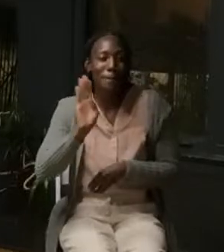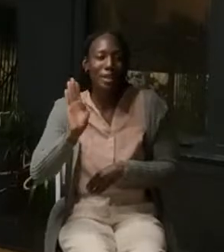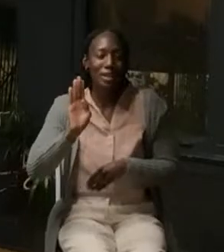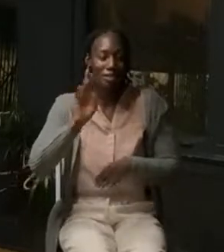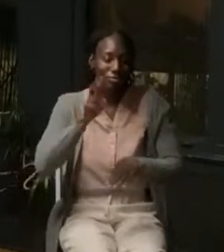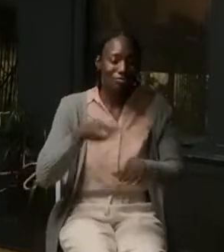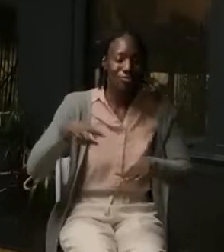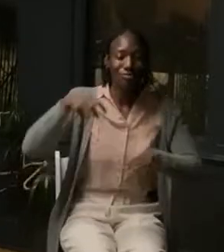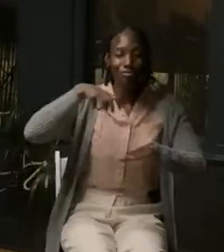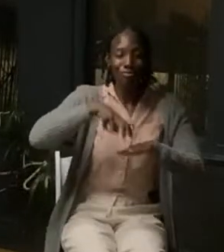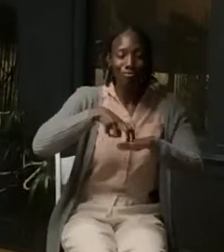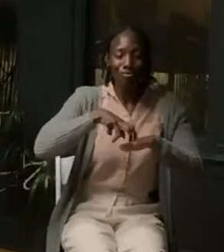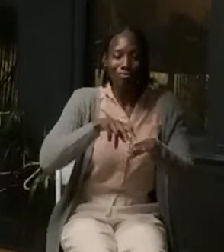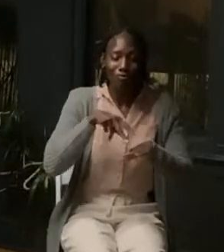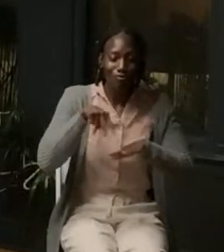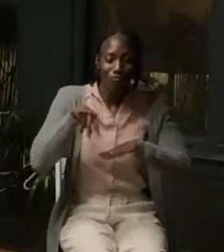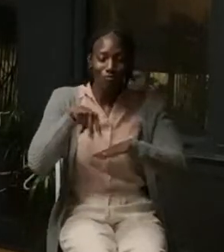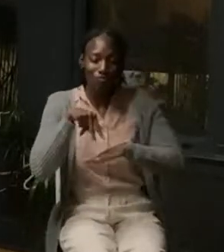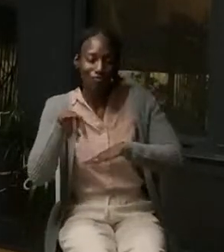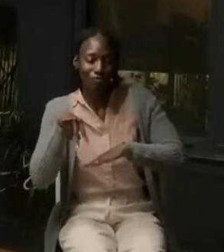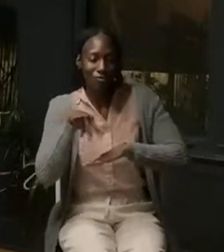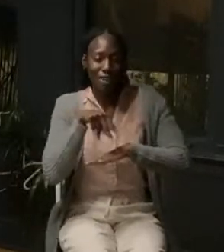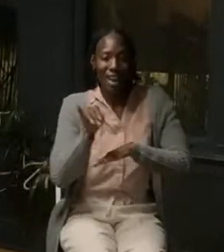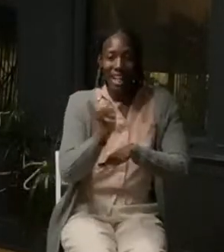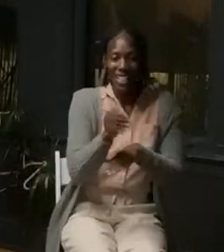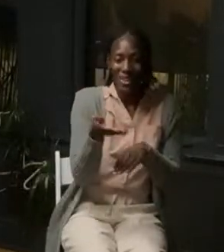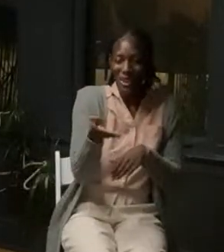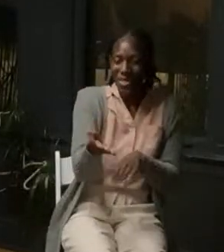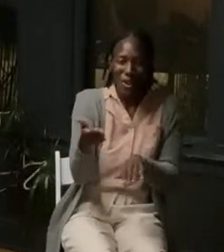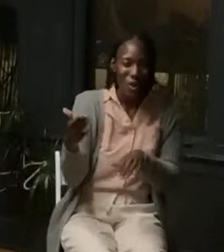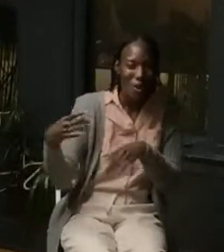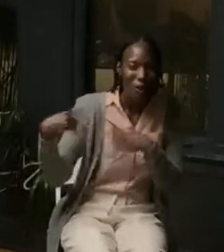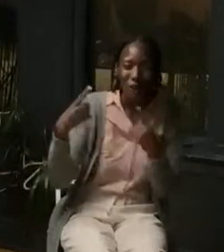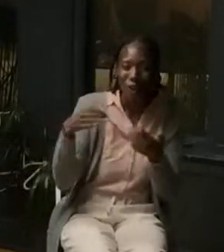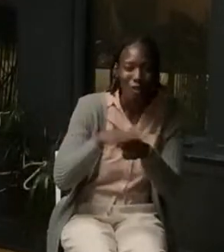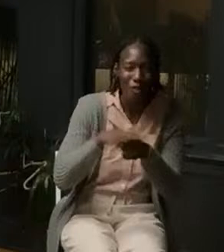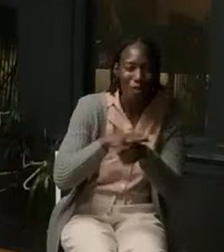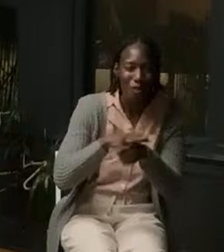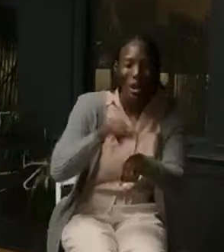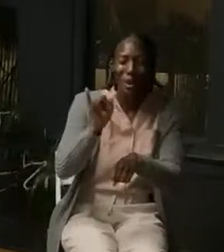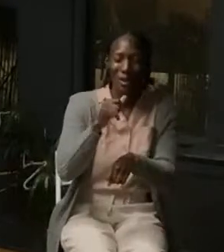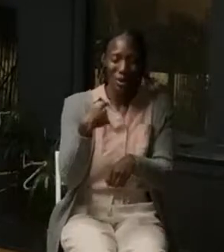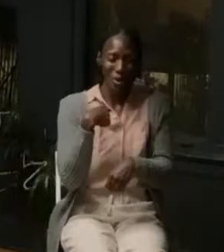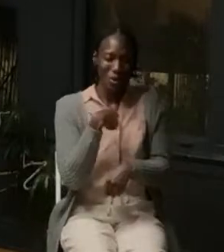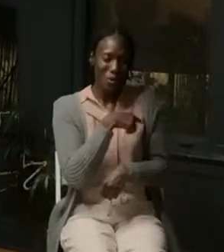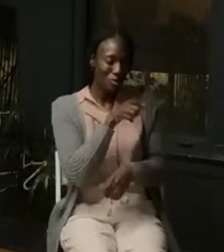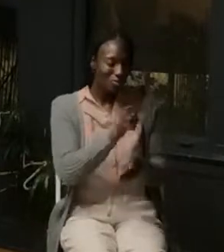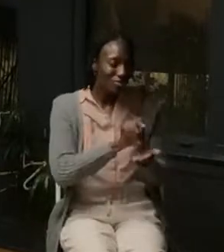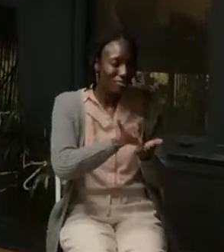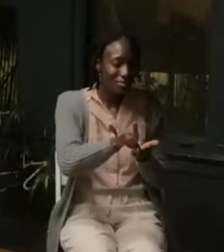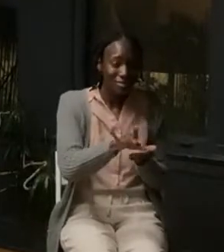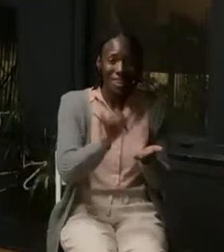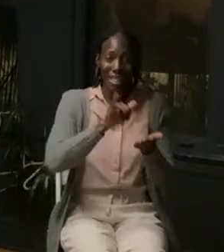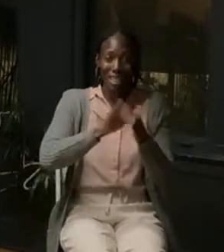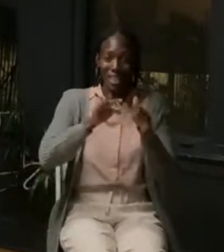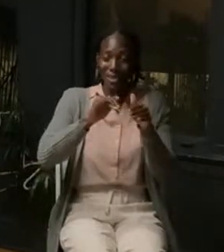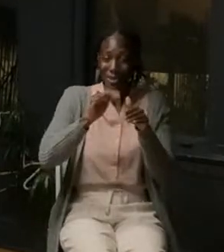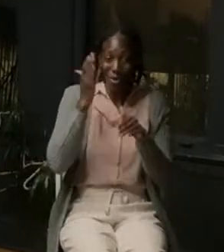the electric slide like they were there the whole time, like we would cut them out. That's why we made the